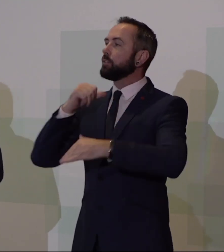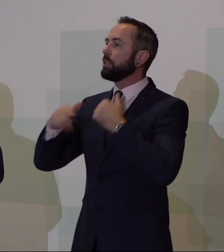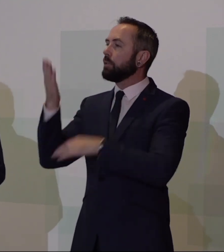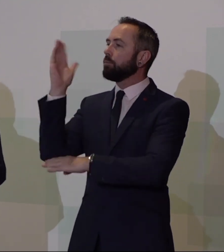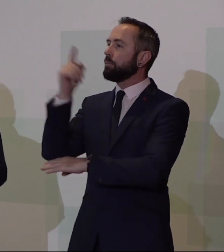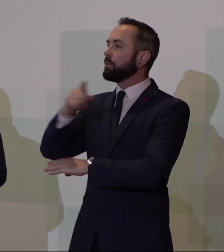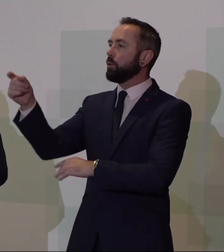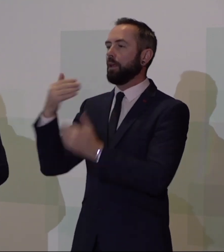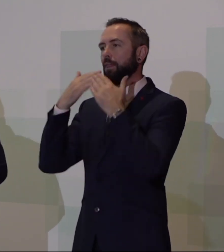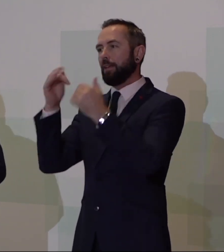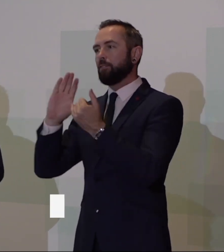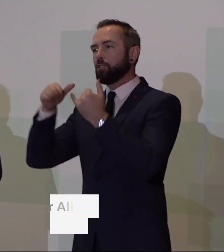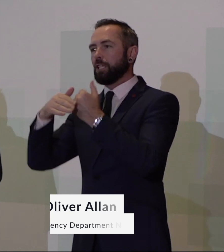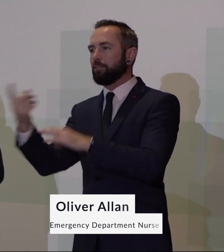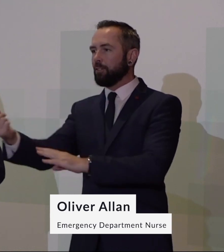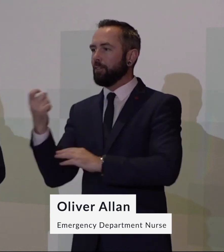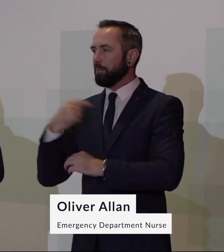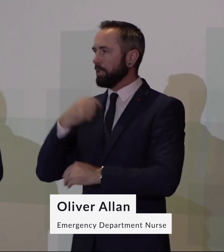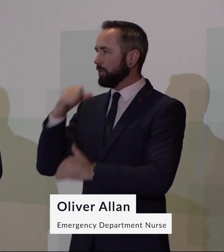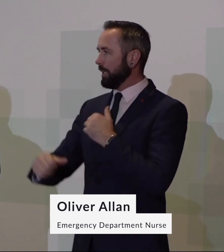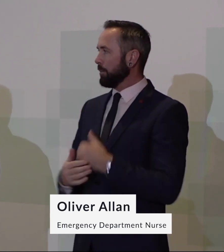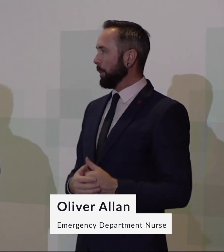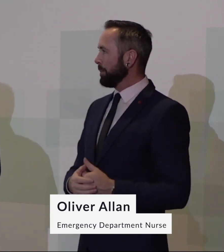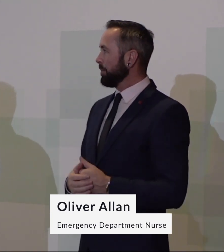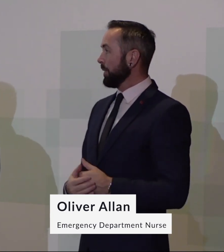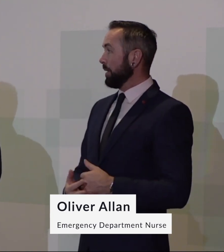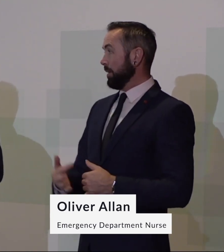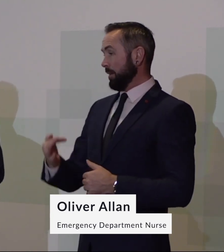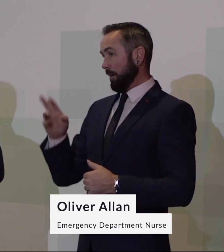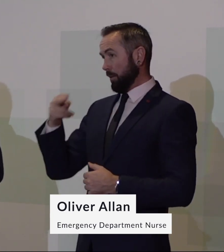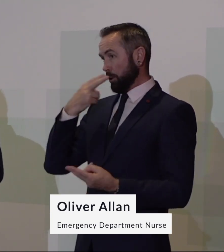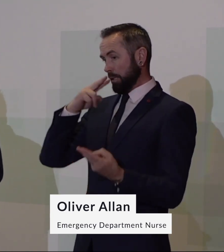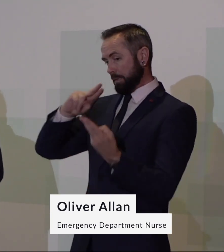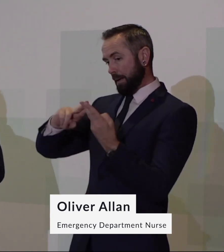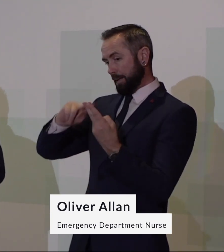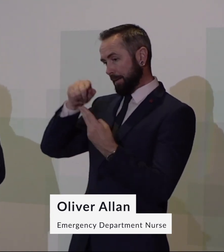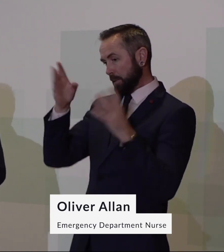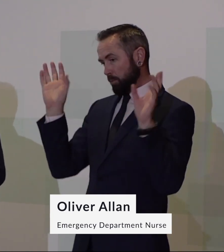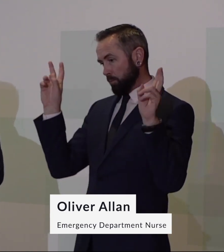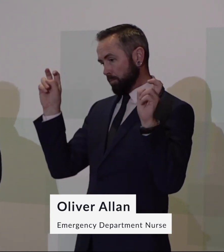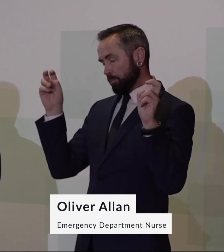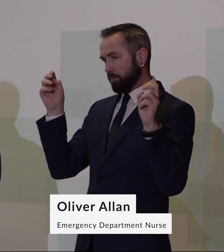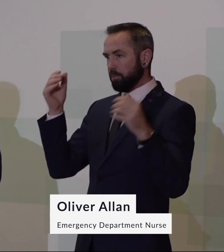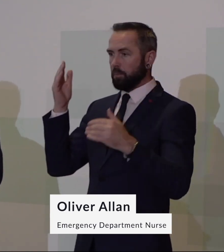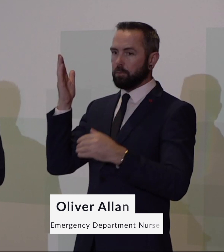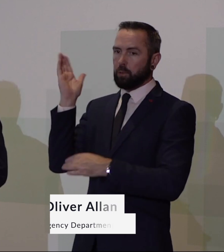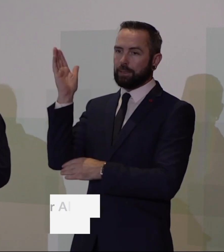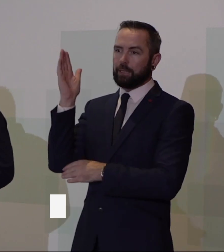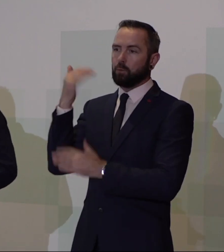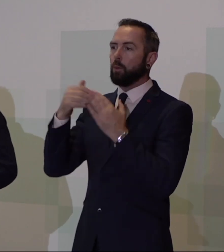address you all, and thank you for the organisers for inviting me here today. If I could title this presentation, I would probably call it Men Can Care